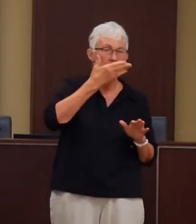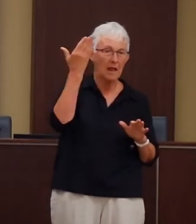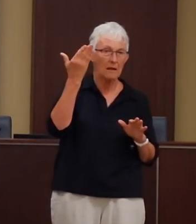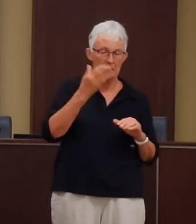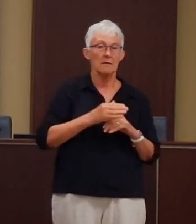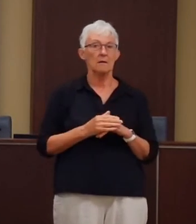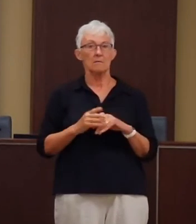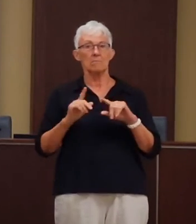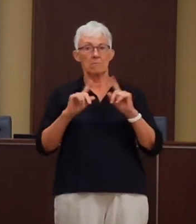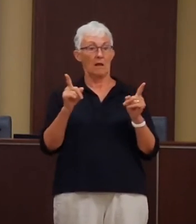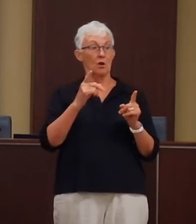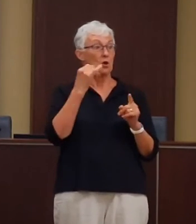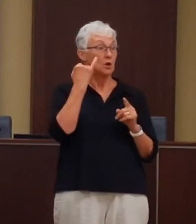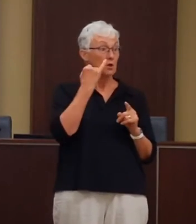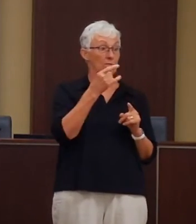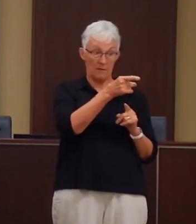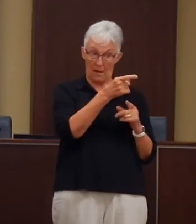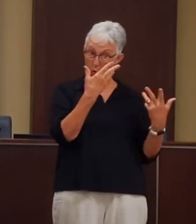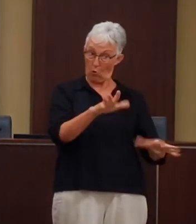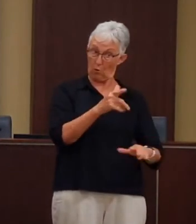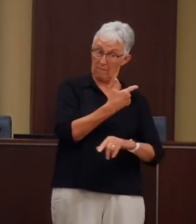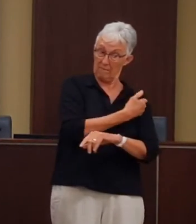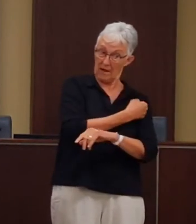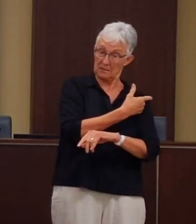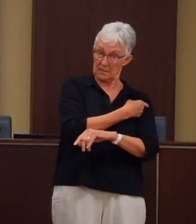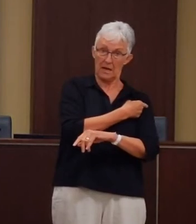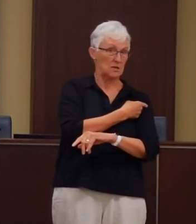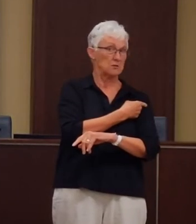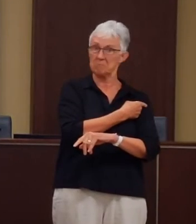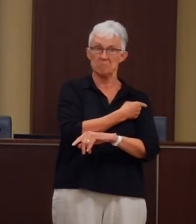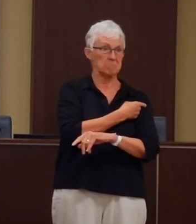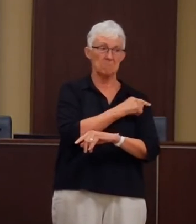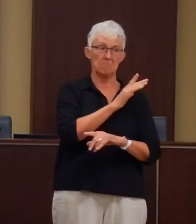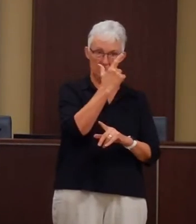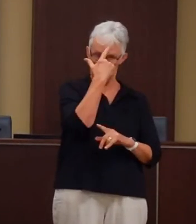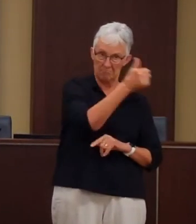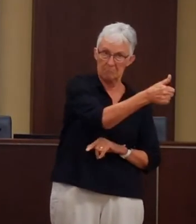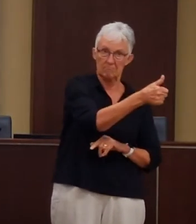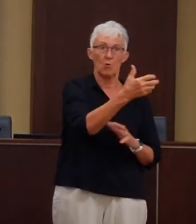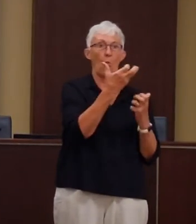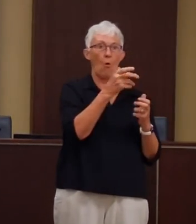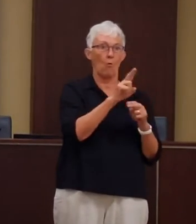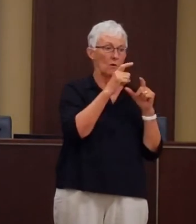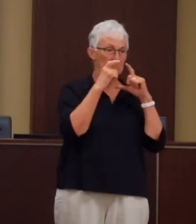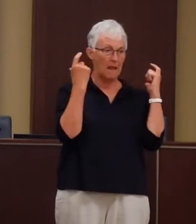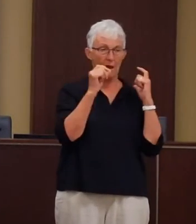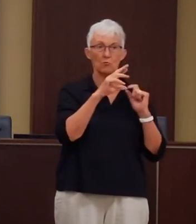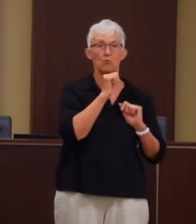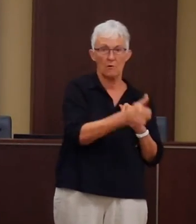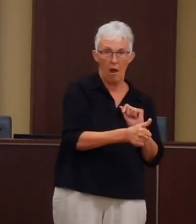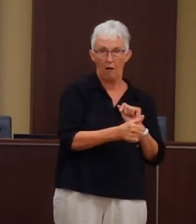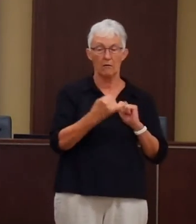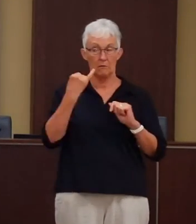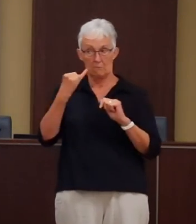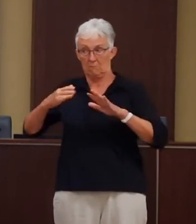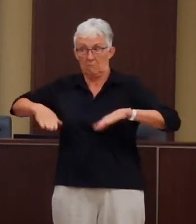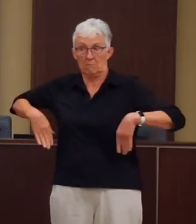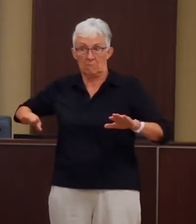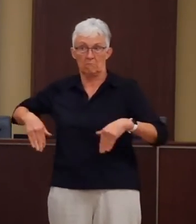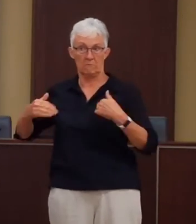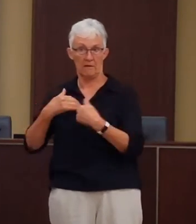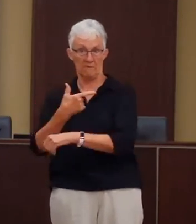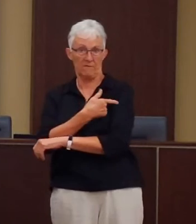vaccinated. Face coverings will be required for those who are not fully vaccinated. Vaccination status